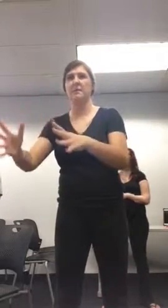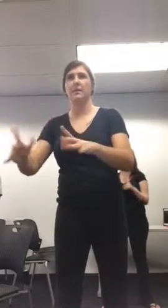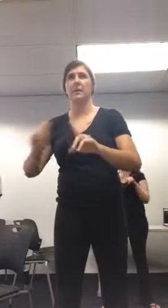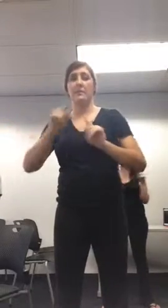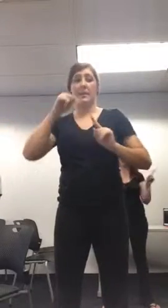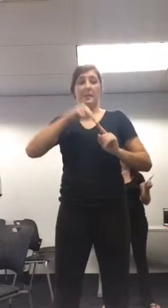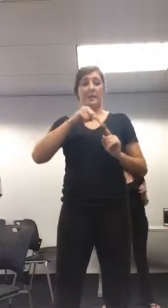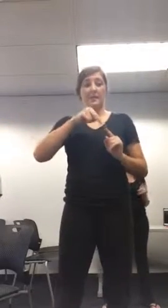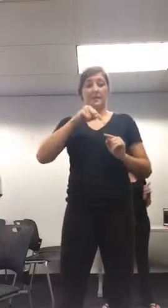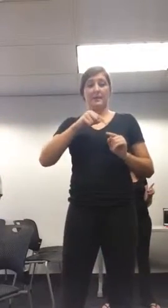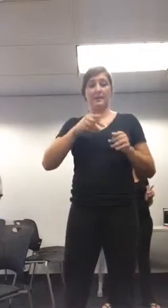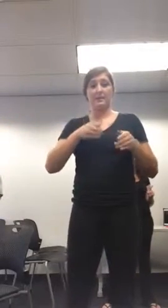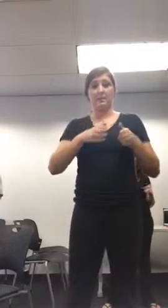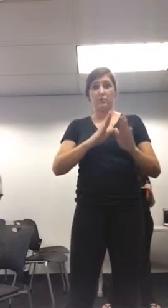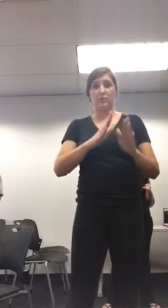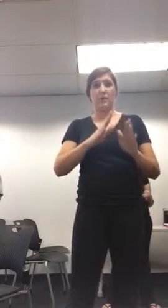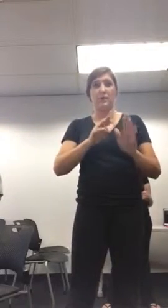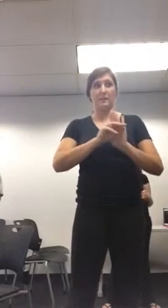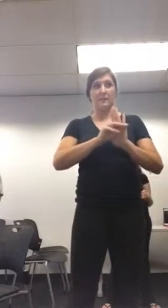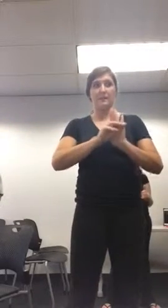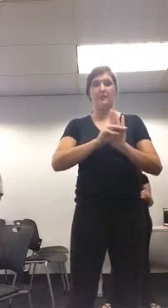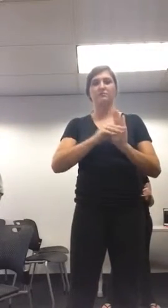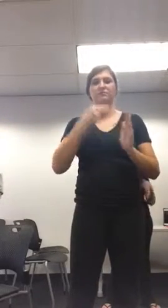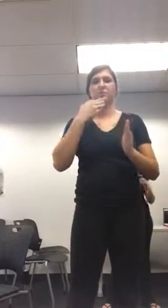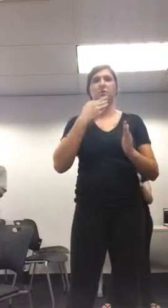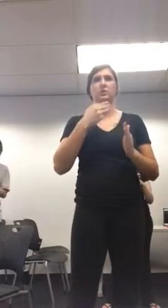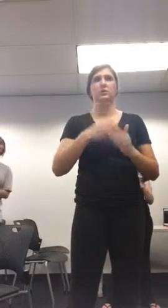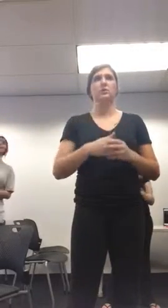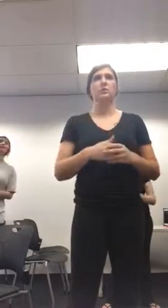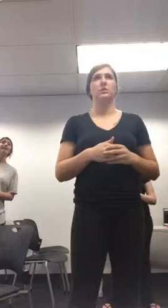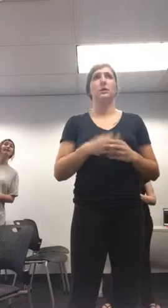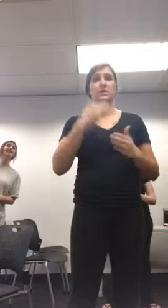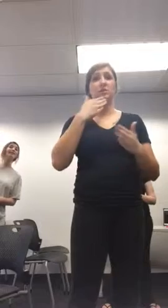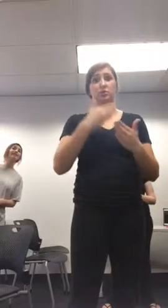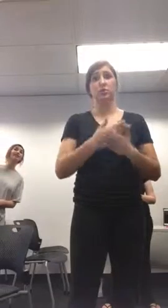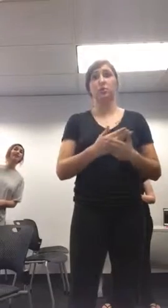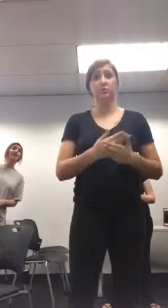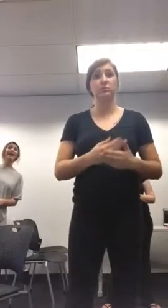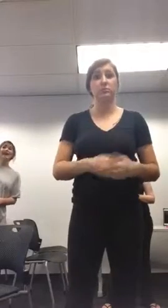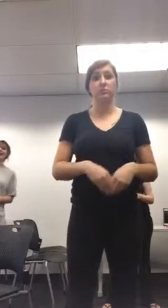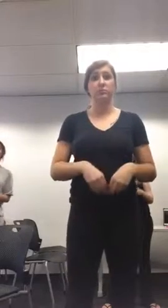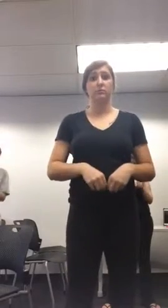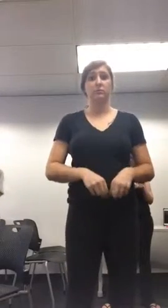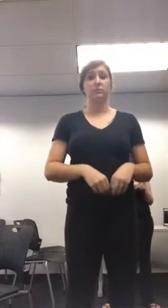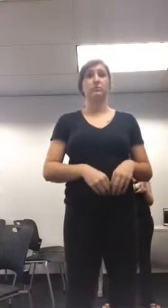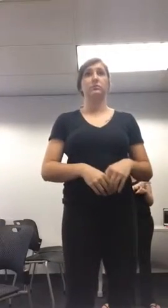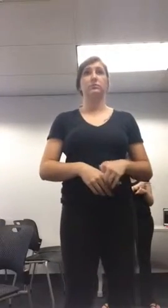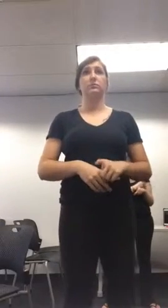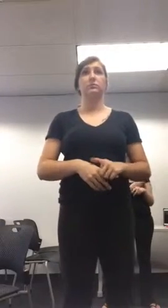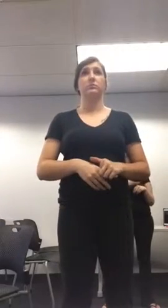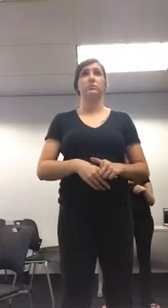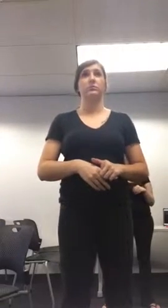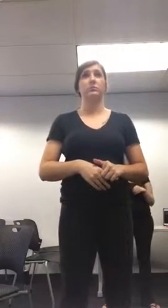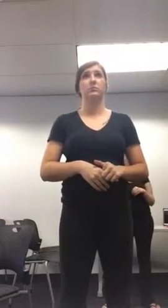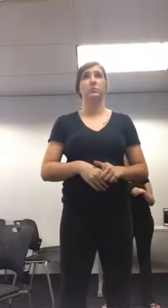method, called the lattice multiplication method, is really good. And the reason it's good is because it involves